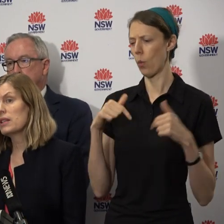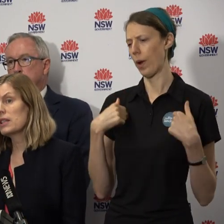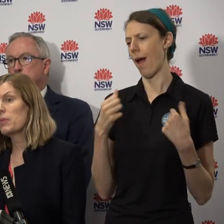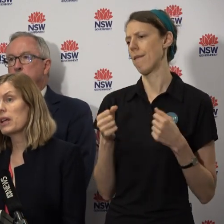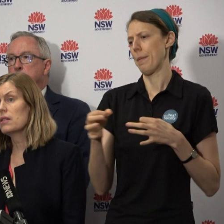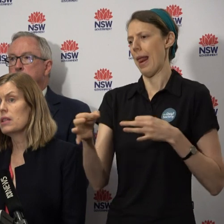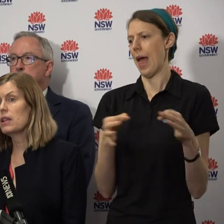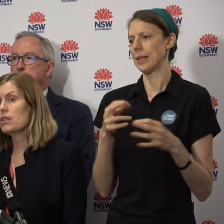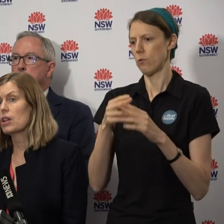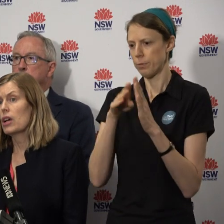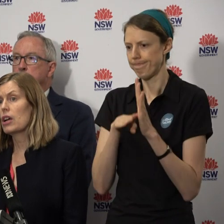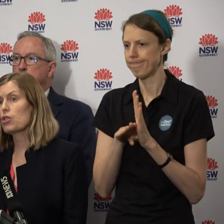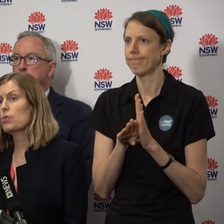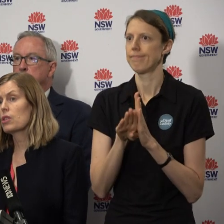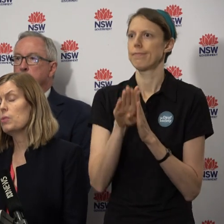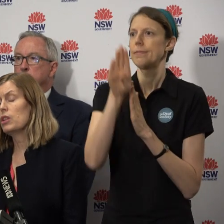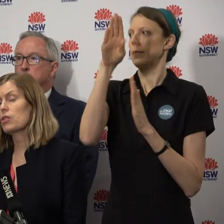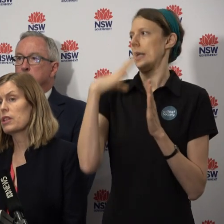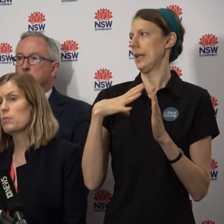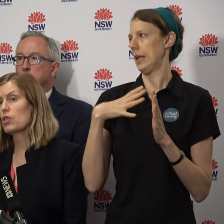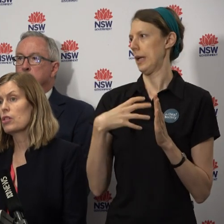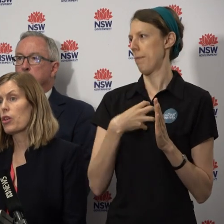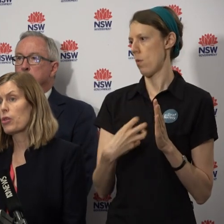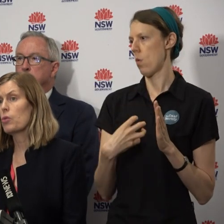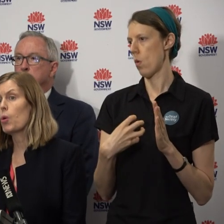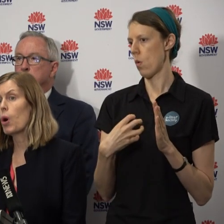the anticipated needs should community